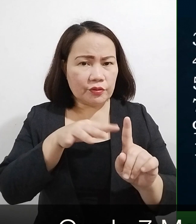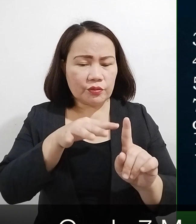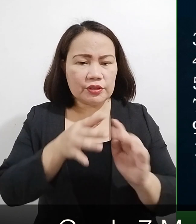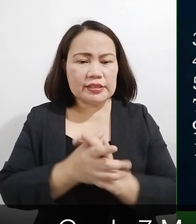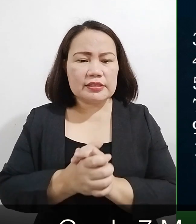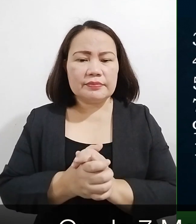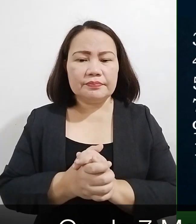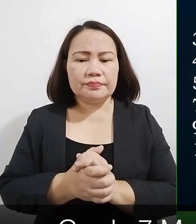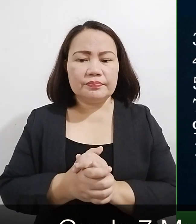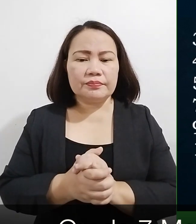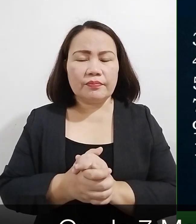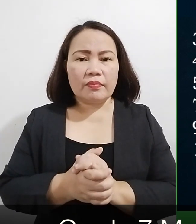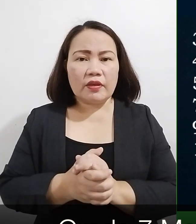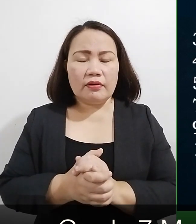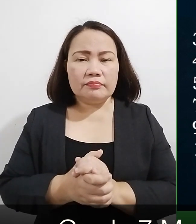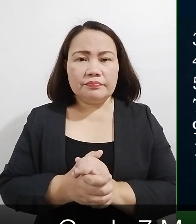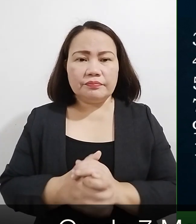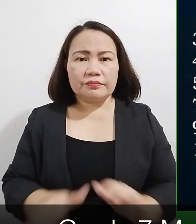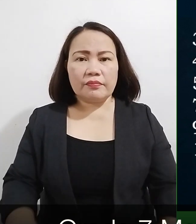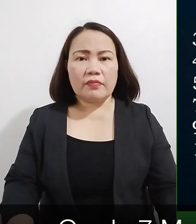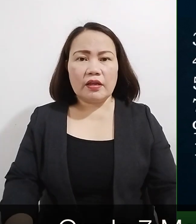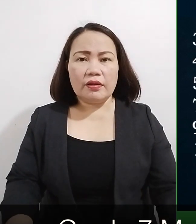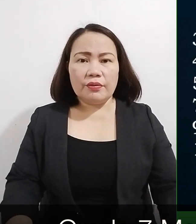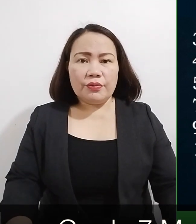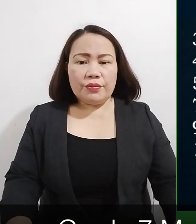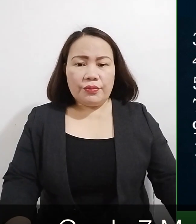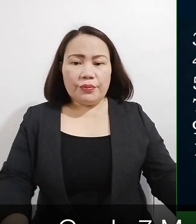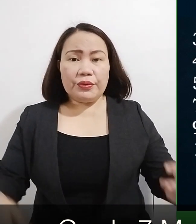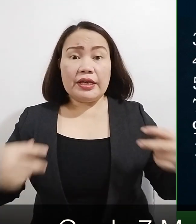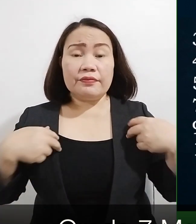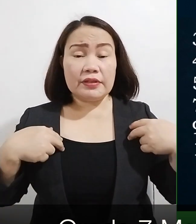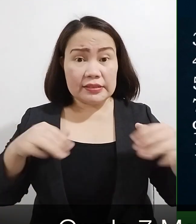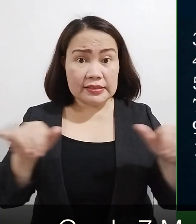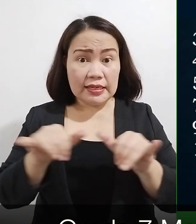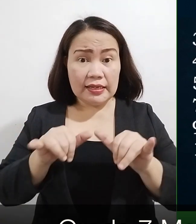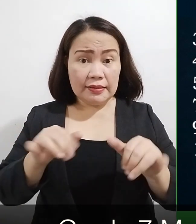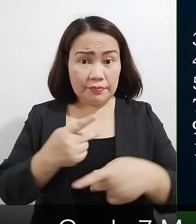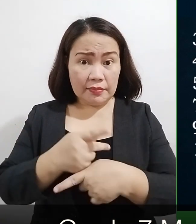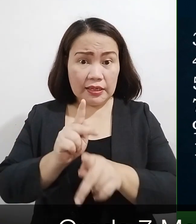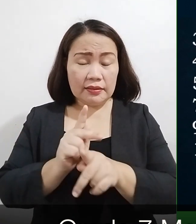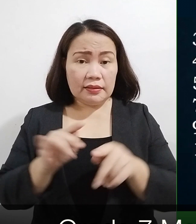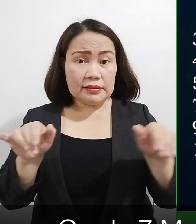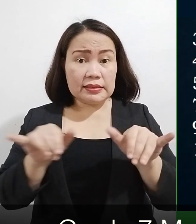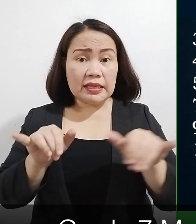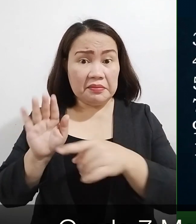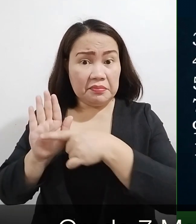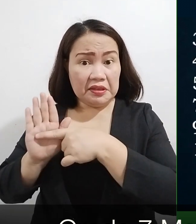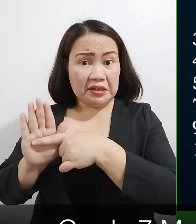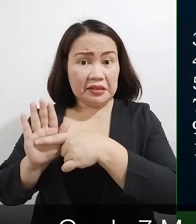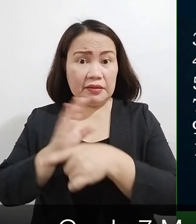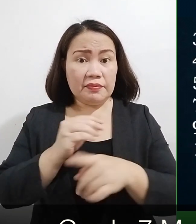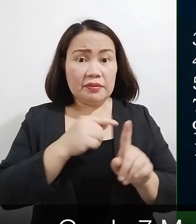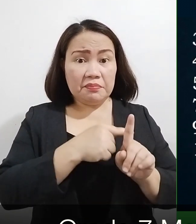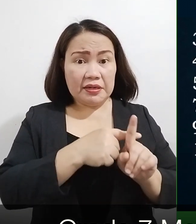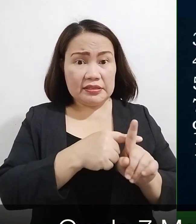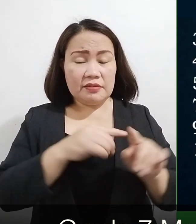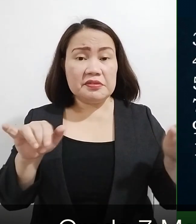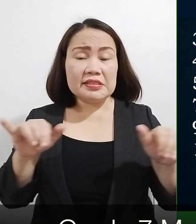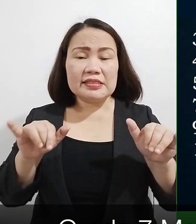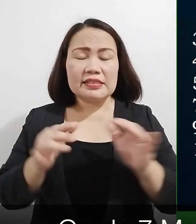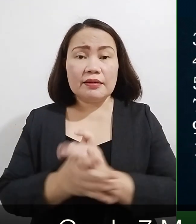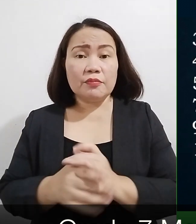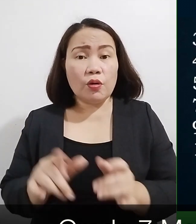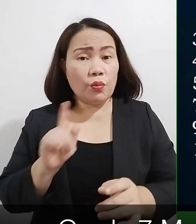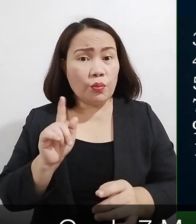ninyo? Okay? We got the same product. Okay, parehot nating nakuha itong numbers na to.